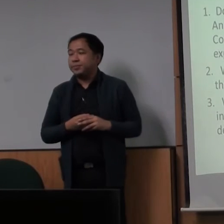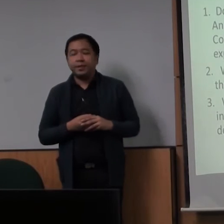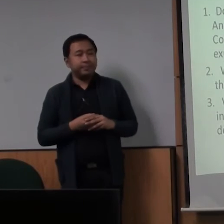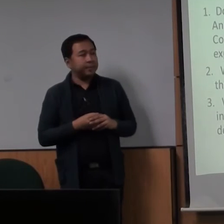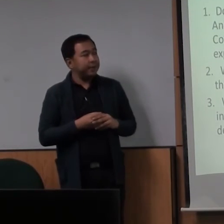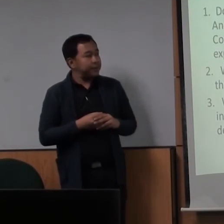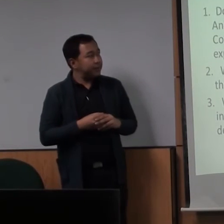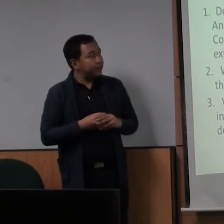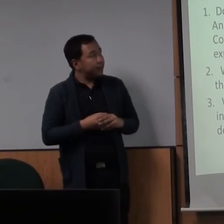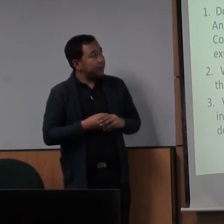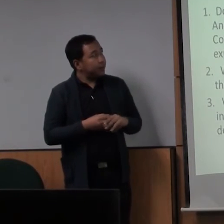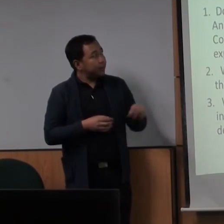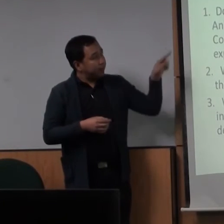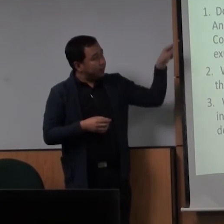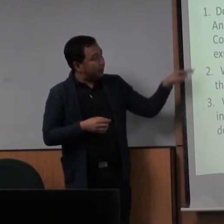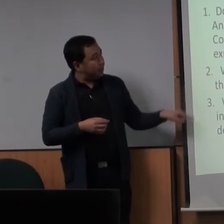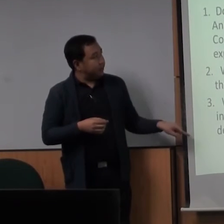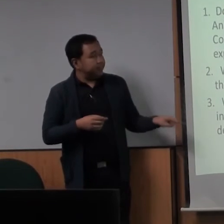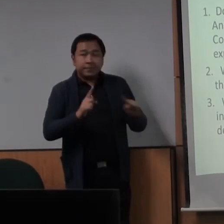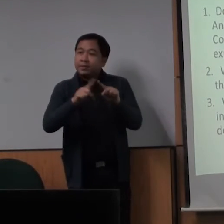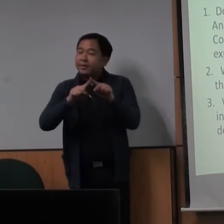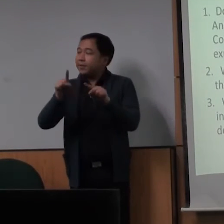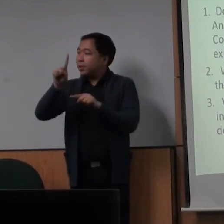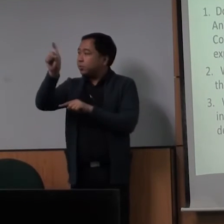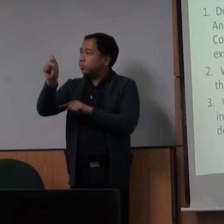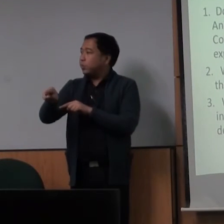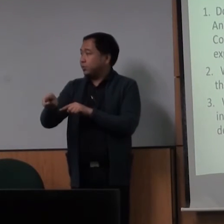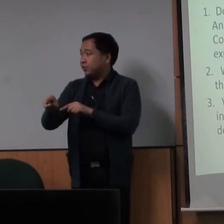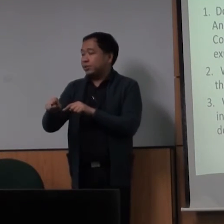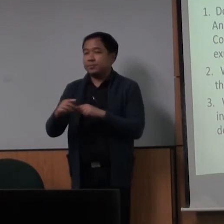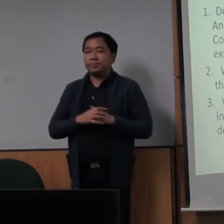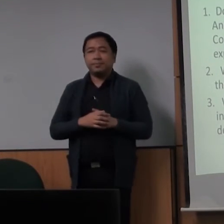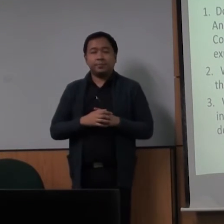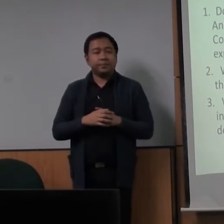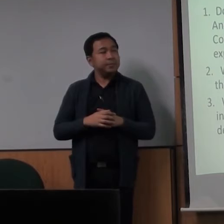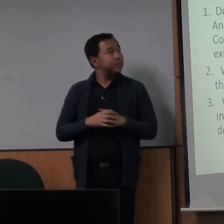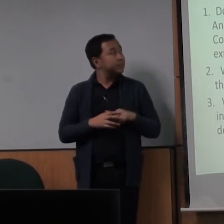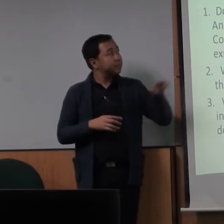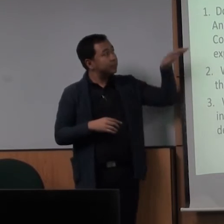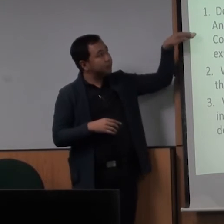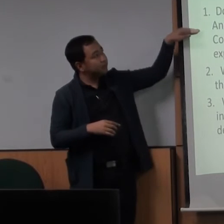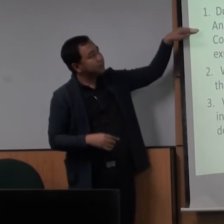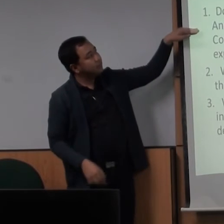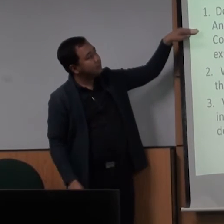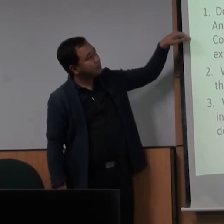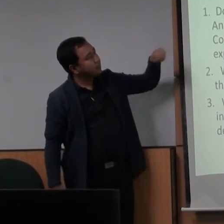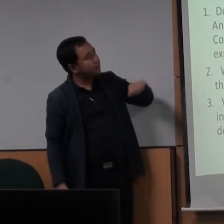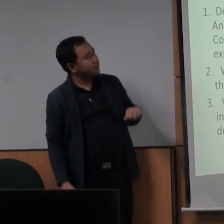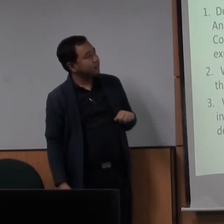And here are my research questions. So number 1, do the grade 1 deaf students exposed